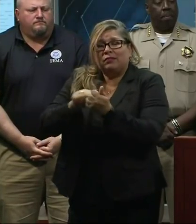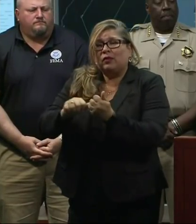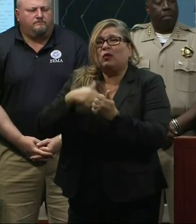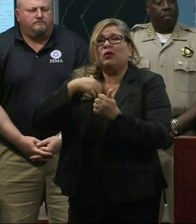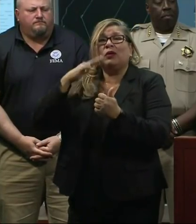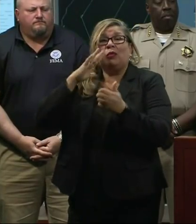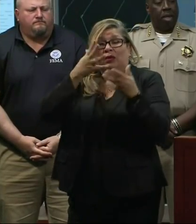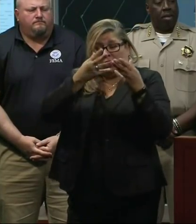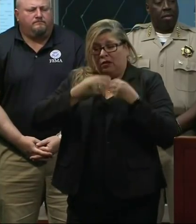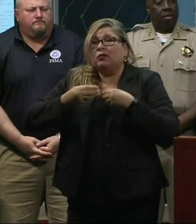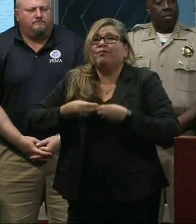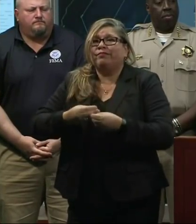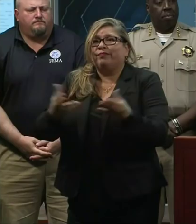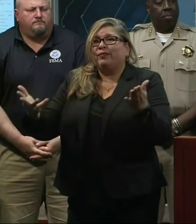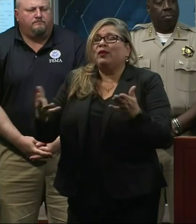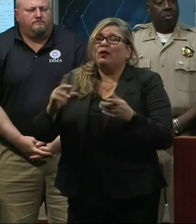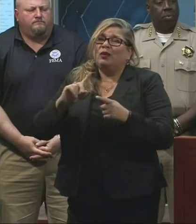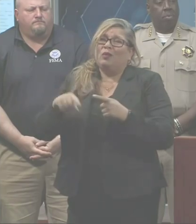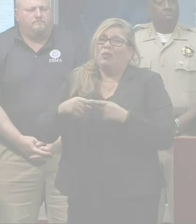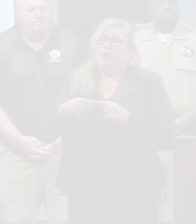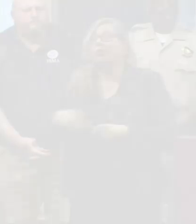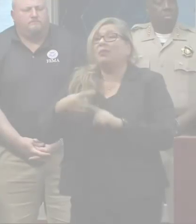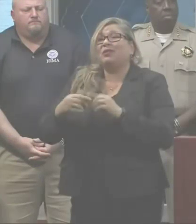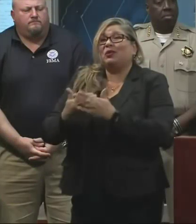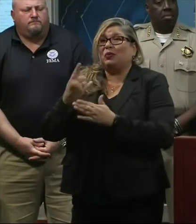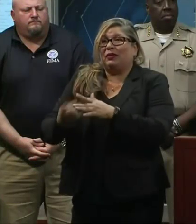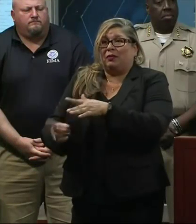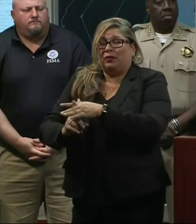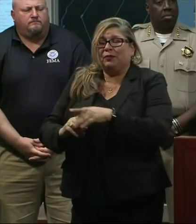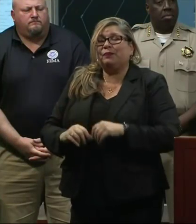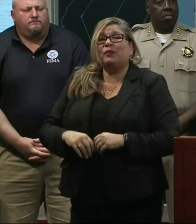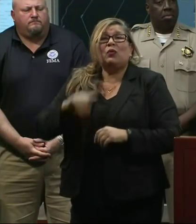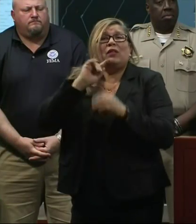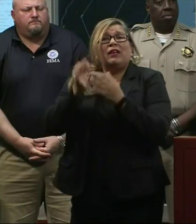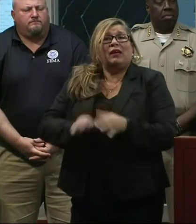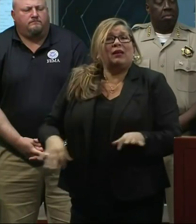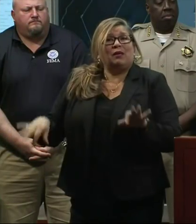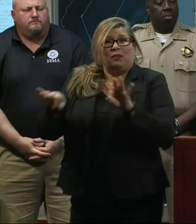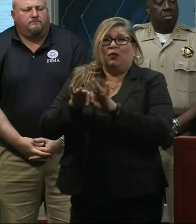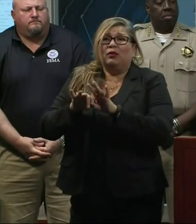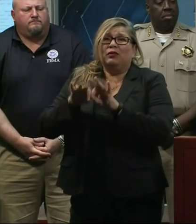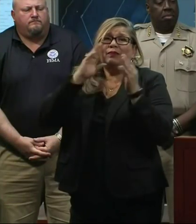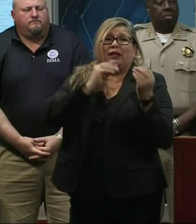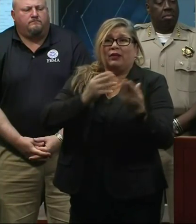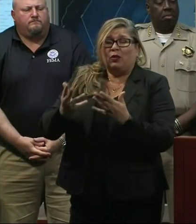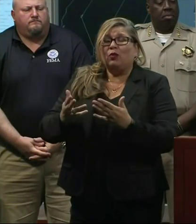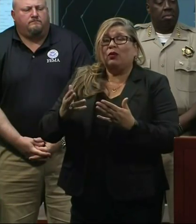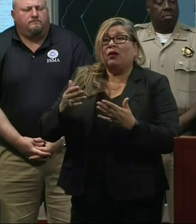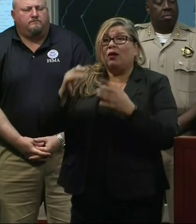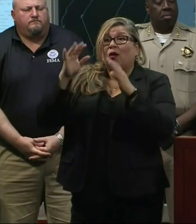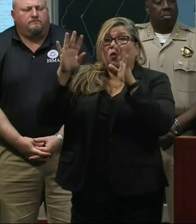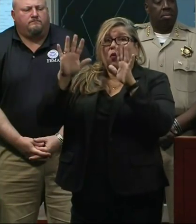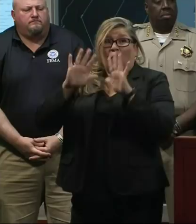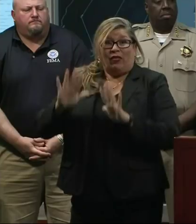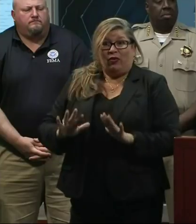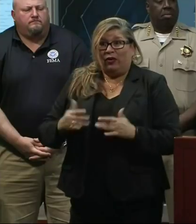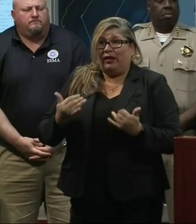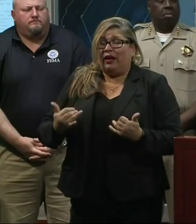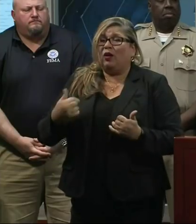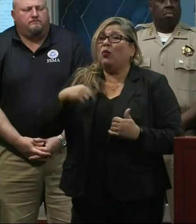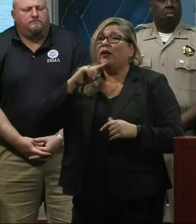share that information as it gets confirmed. It's important to note that weather-wise, we are literally